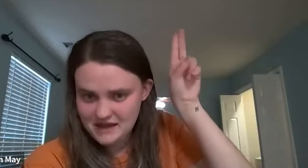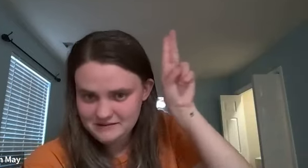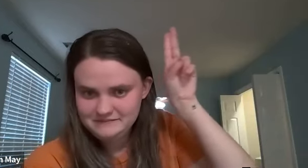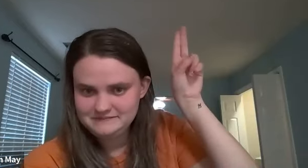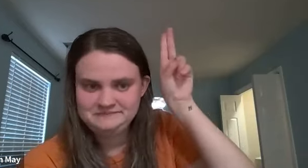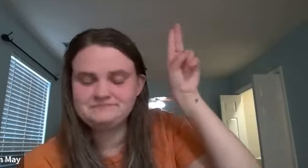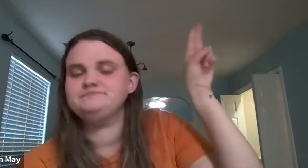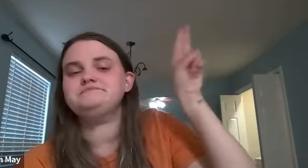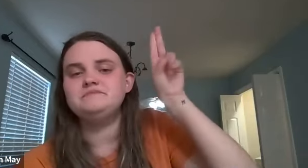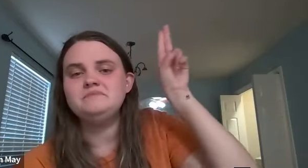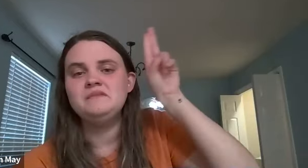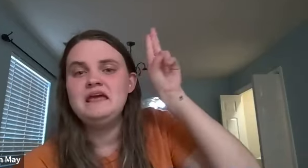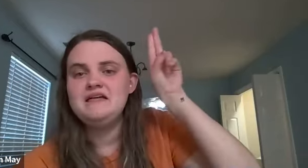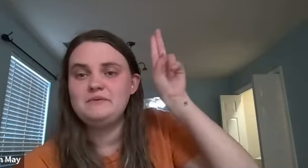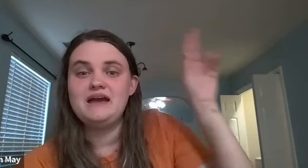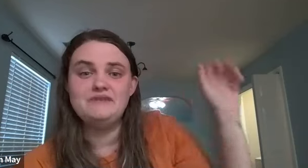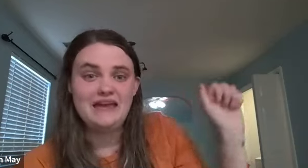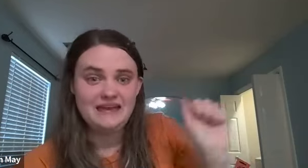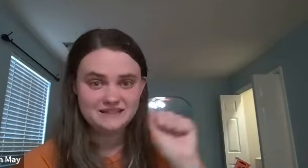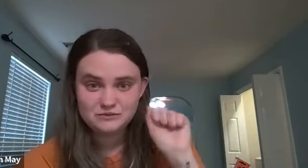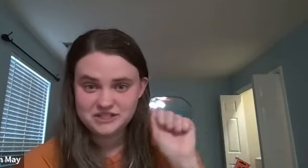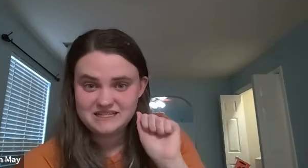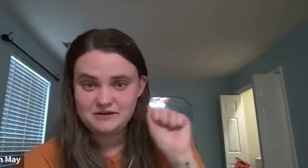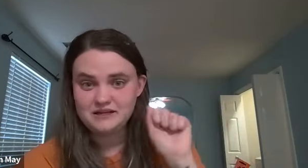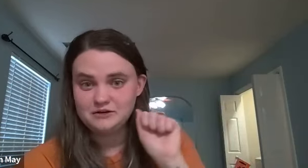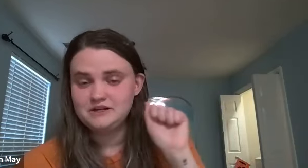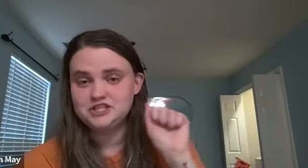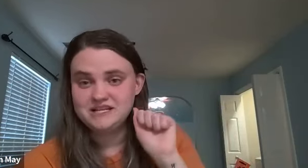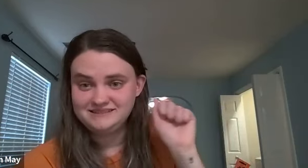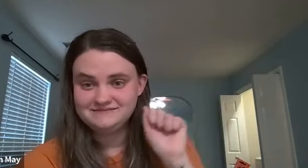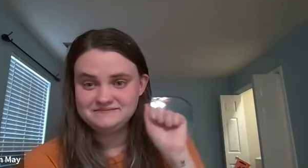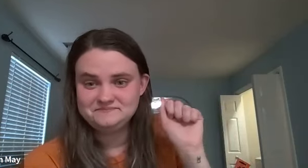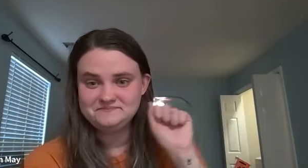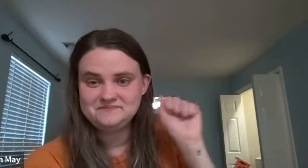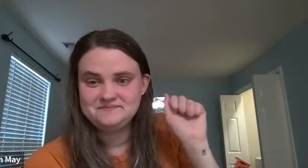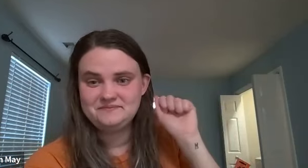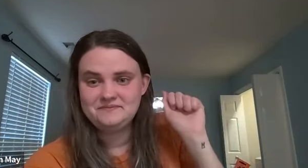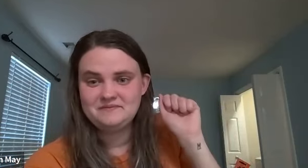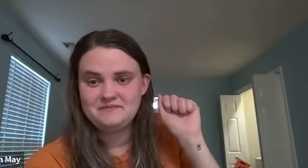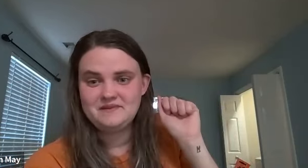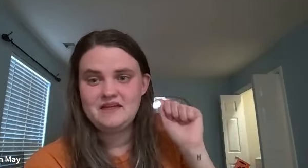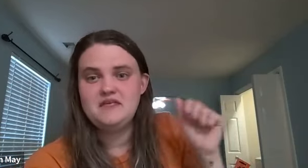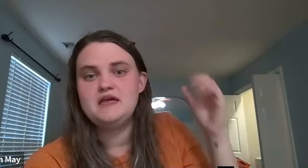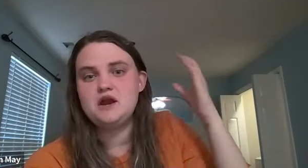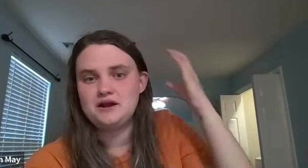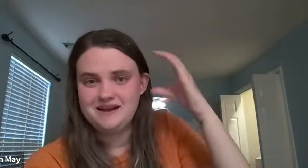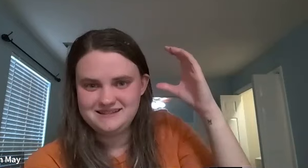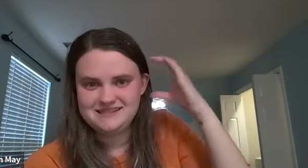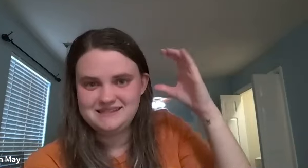head. Then we have aunt, which is down here by your chin. And then our